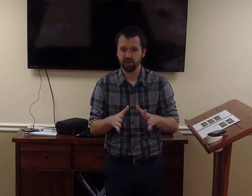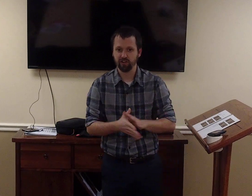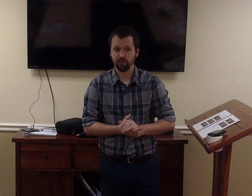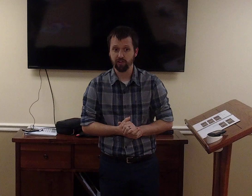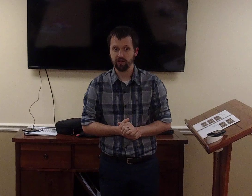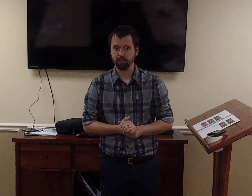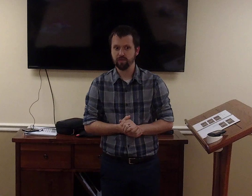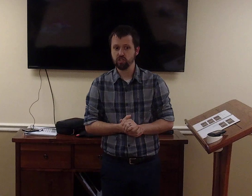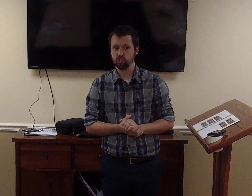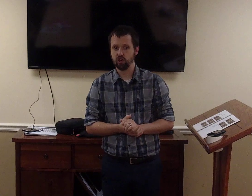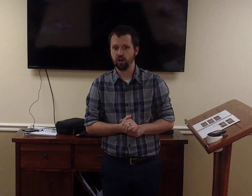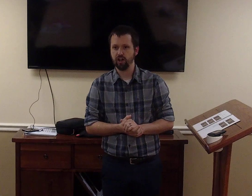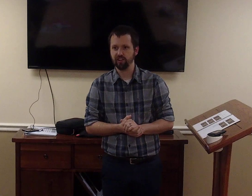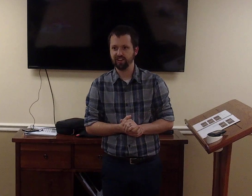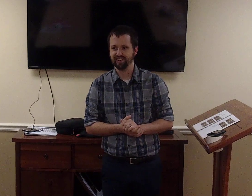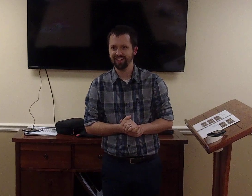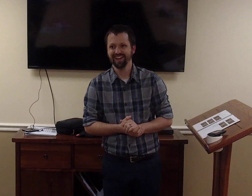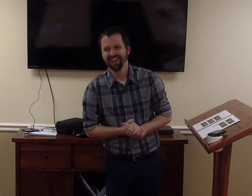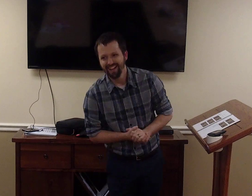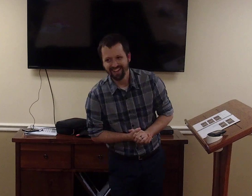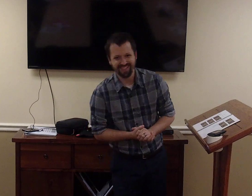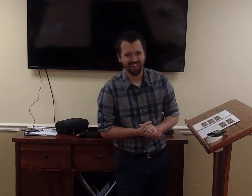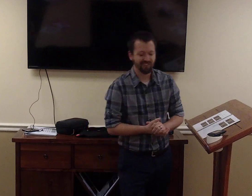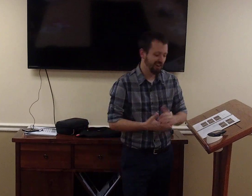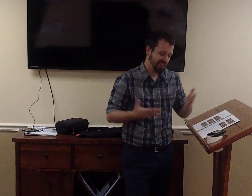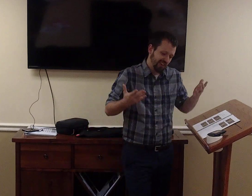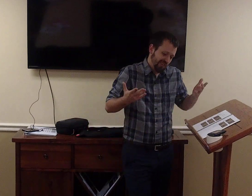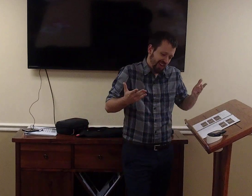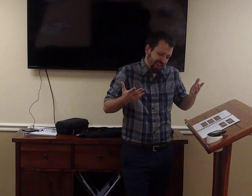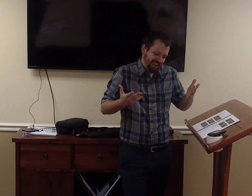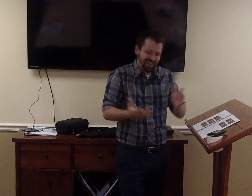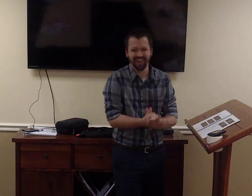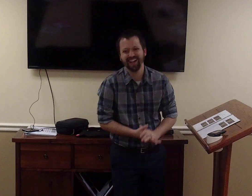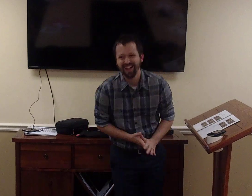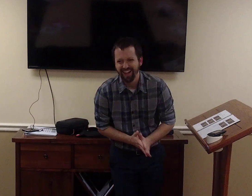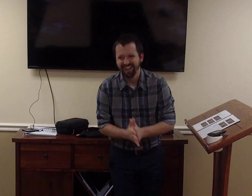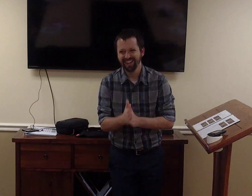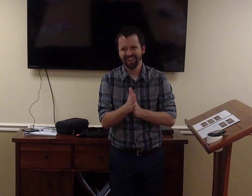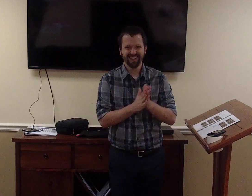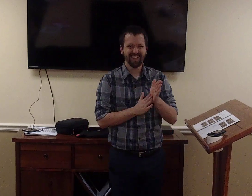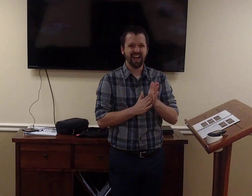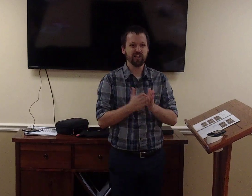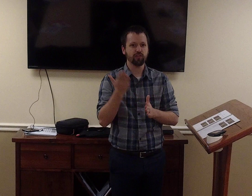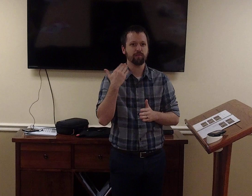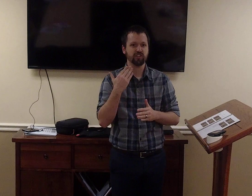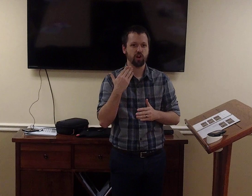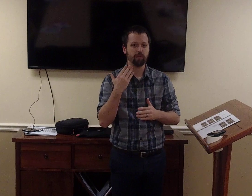the girls, are like, Mr. Holland. So I was like, hey. I used to be charming.